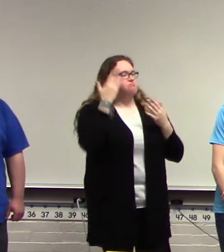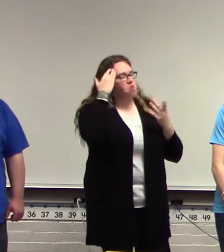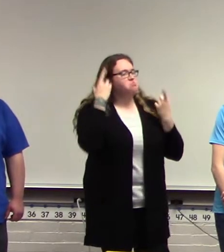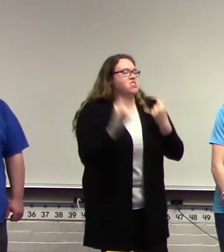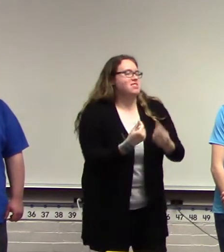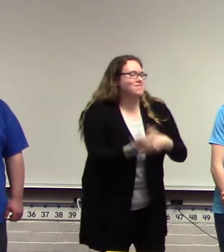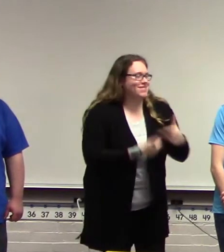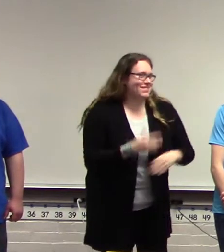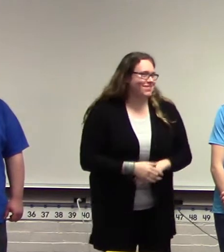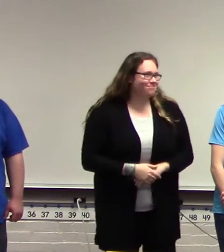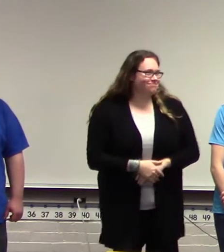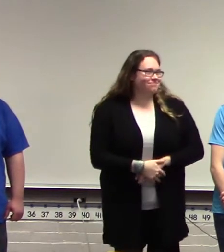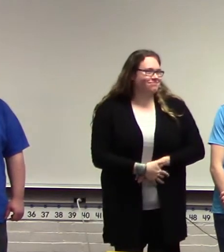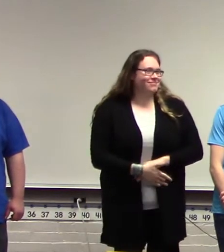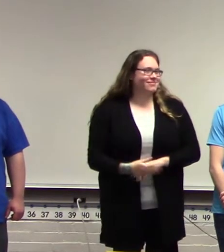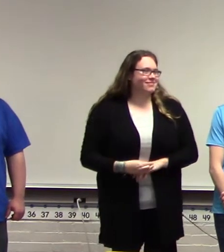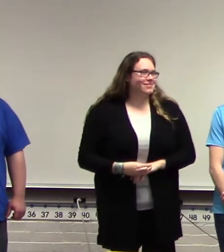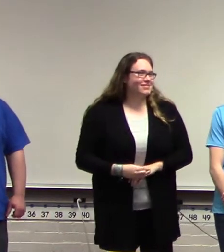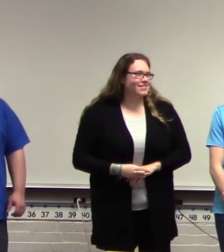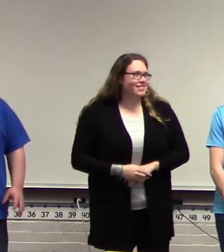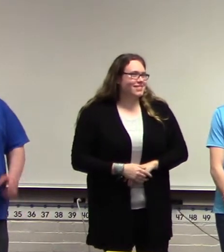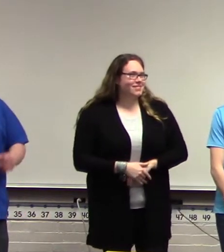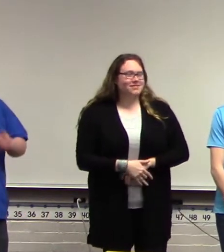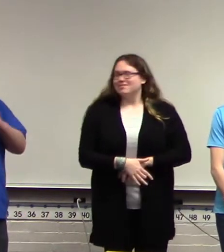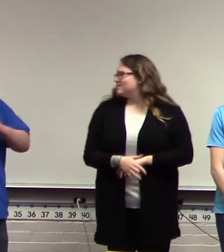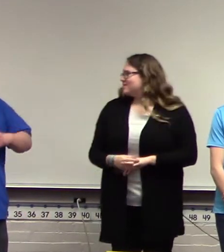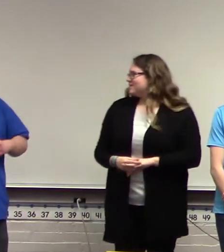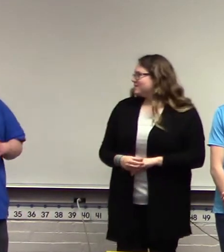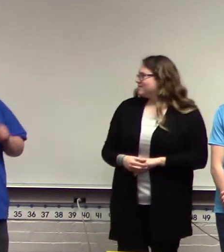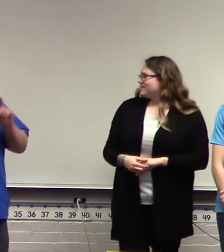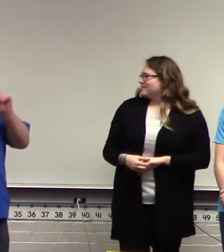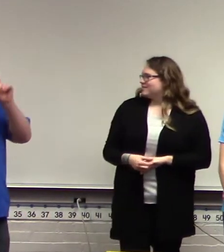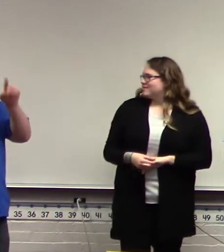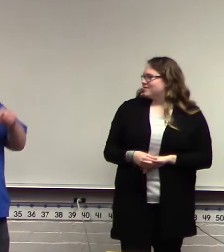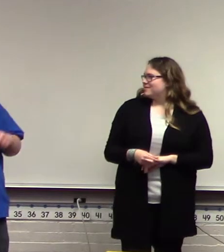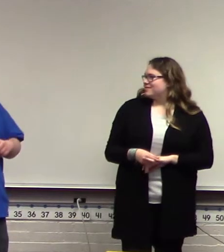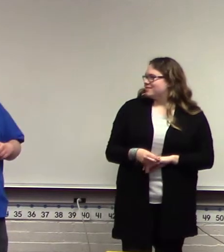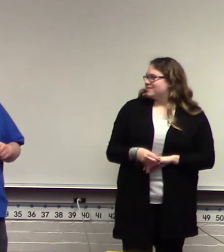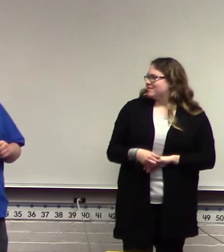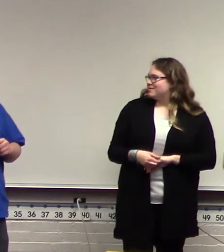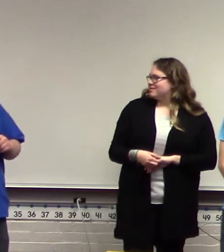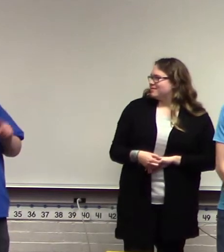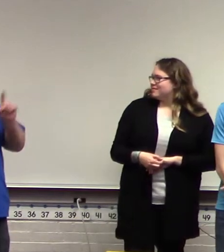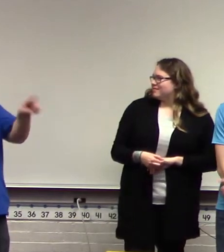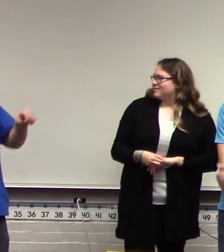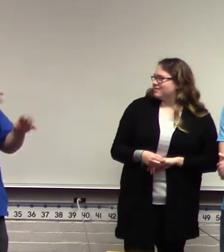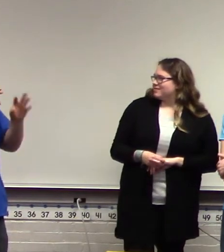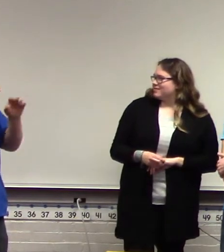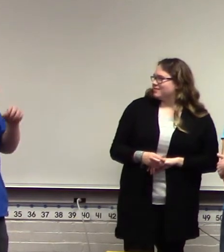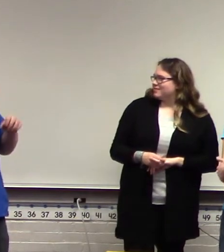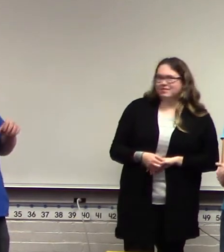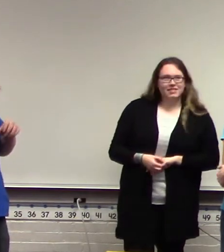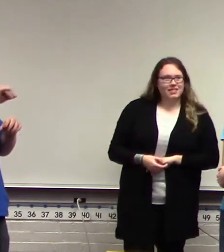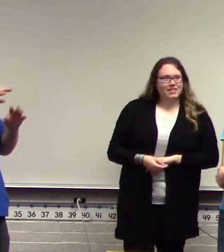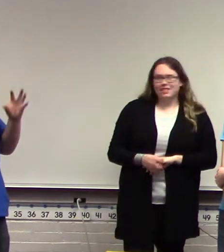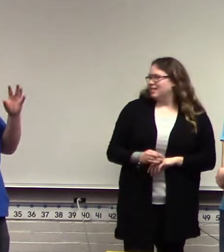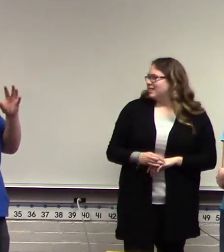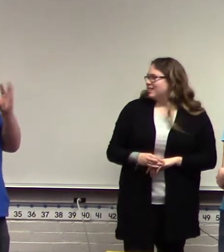events, and I'm just kind of feeling ready to go. That's great. Same thing. Well, honestly, the reason that we even went to